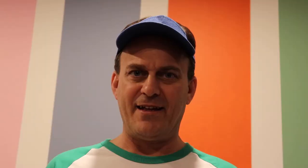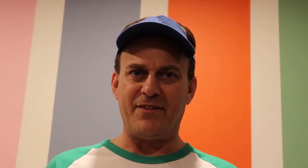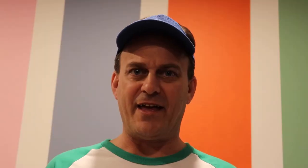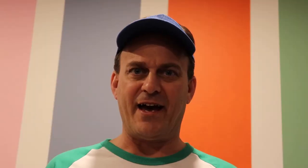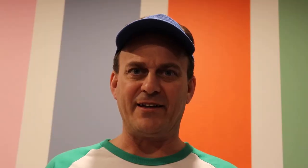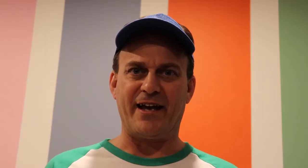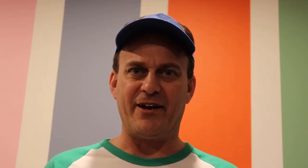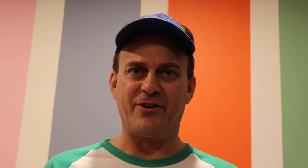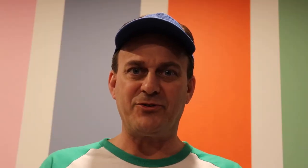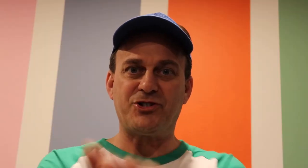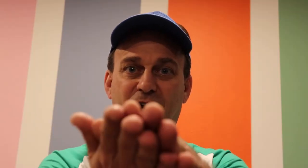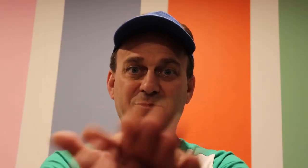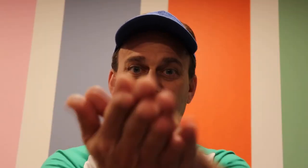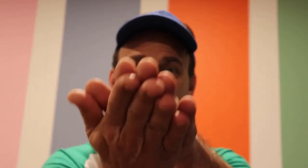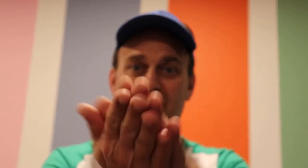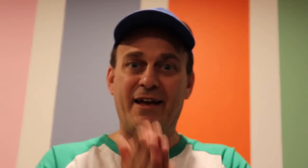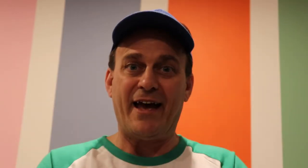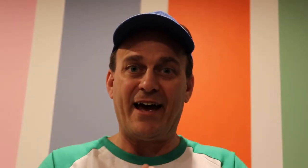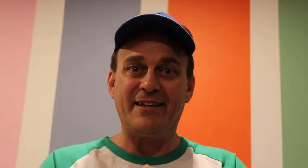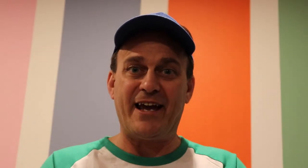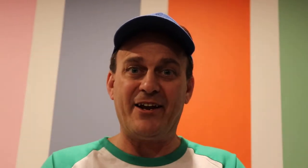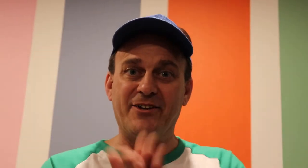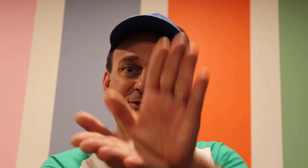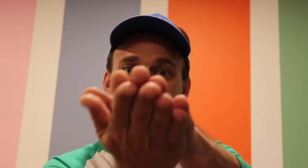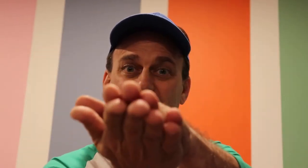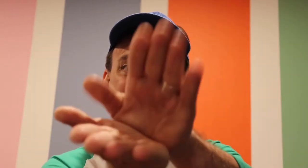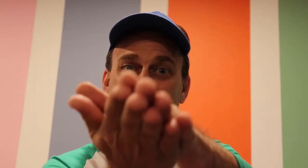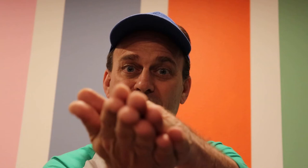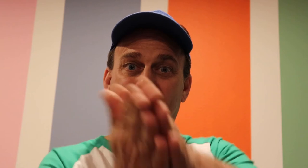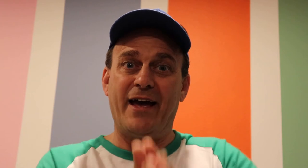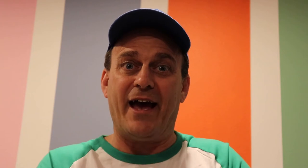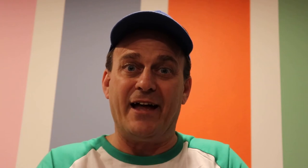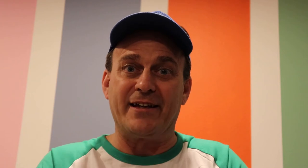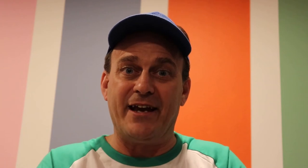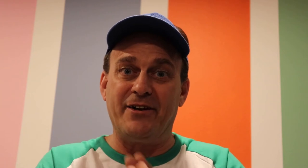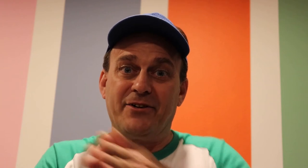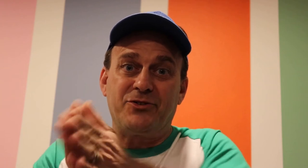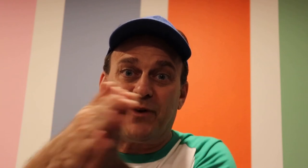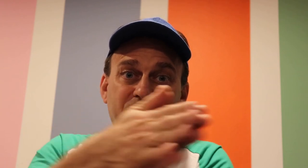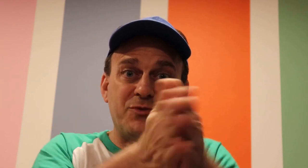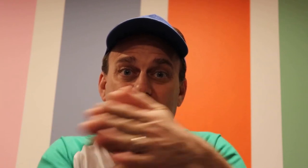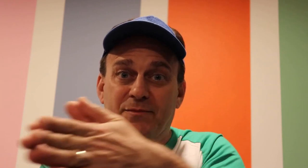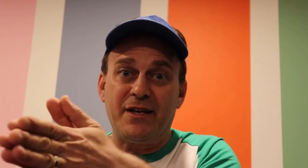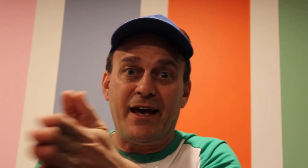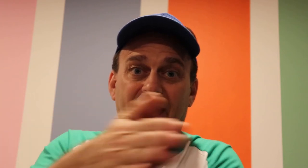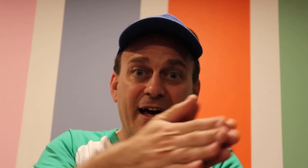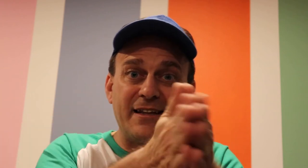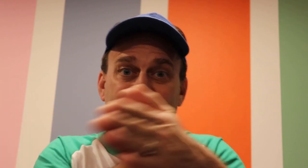The alligator goes chomp, chomp. Alligator goes chomp, chomp. Alligator swims, swims.